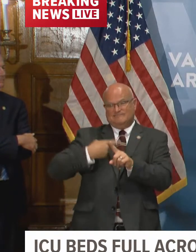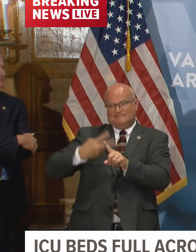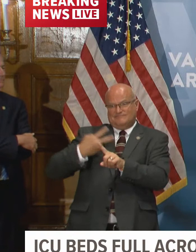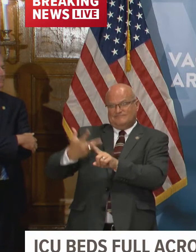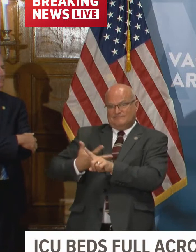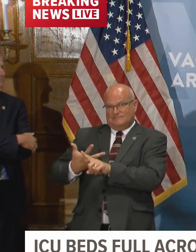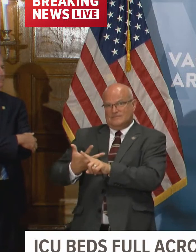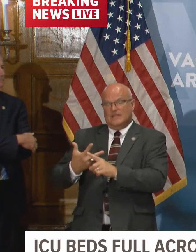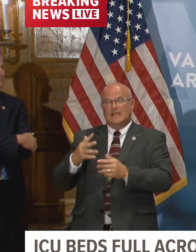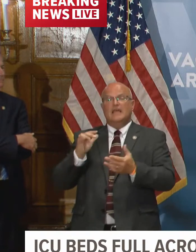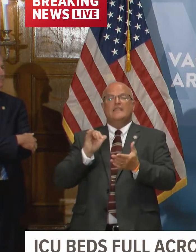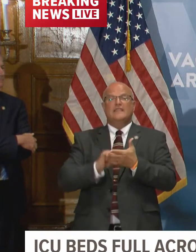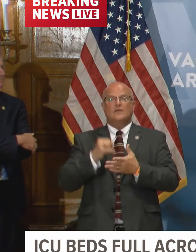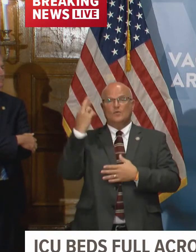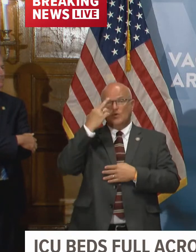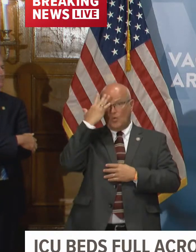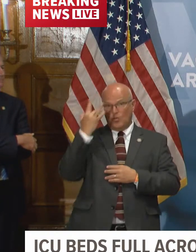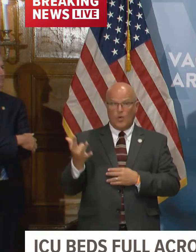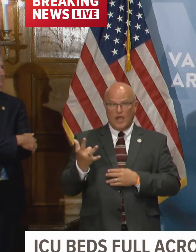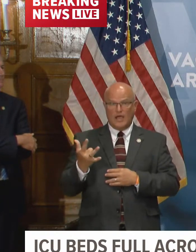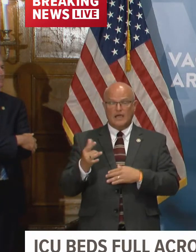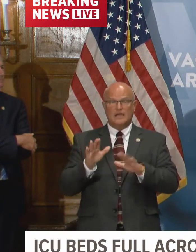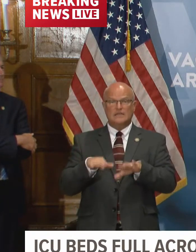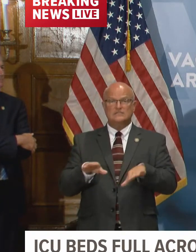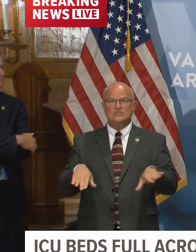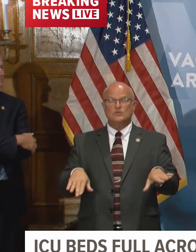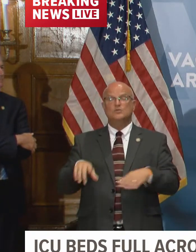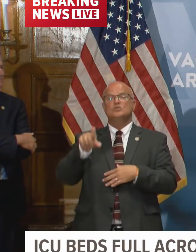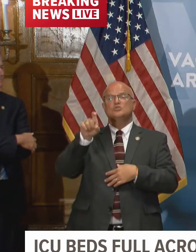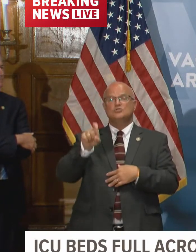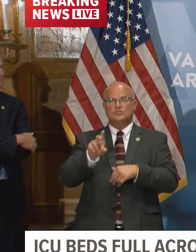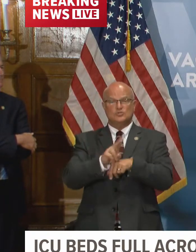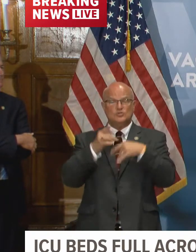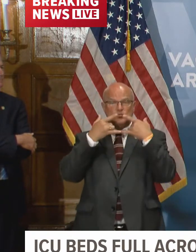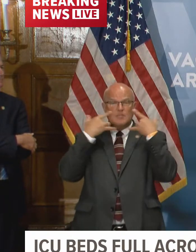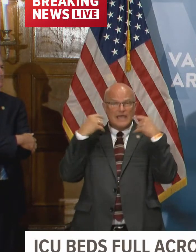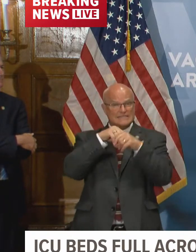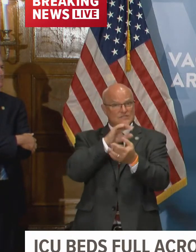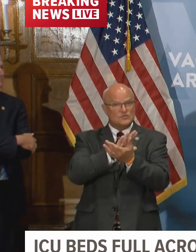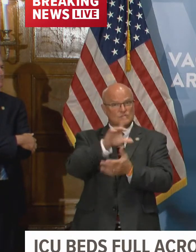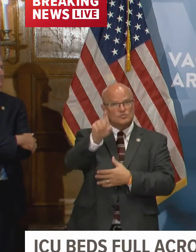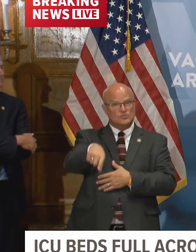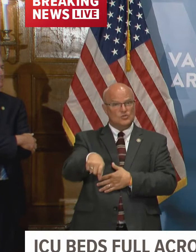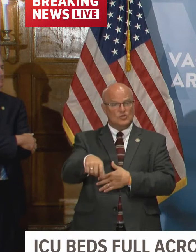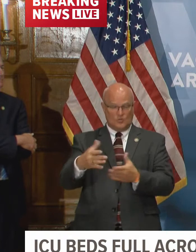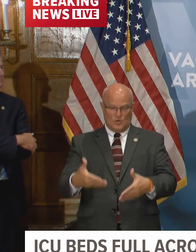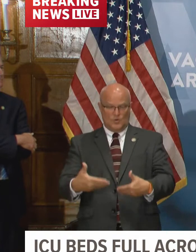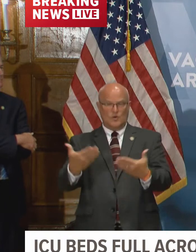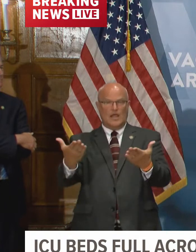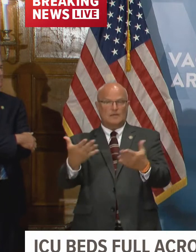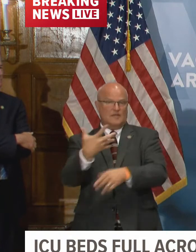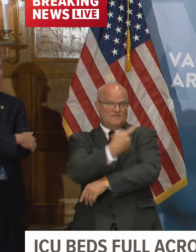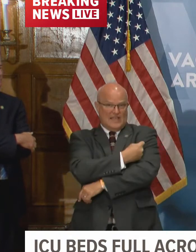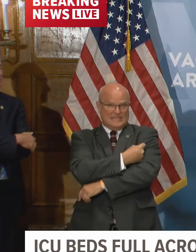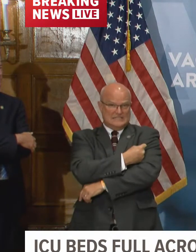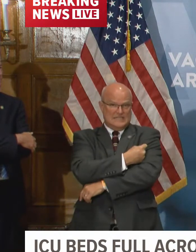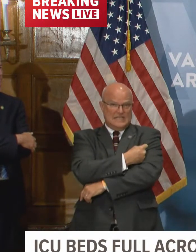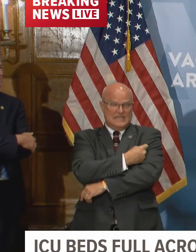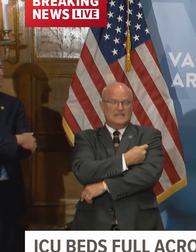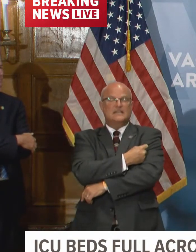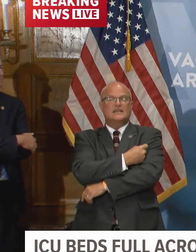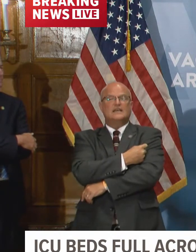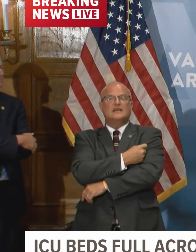months. That is one of the reasons why children should use masks in school. We recommend vaccinating